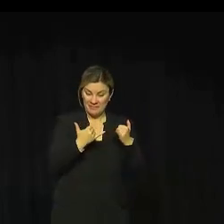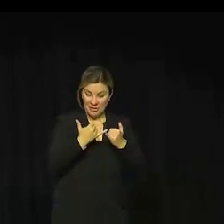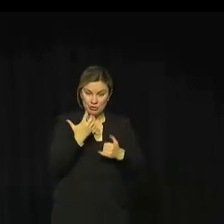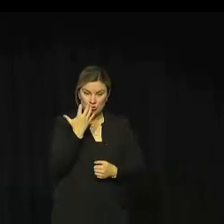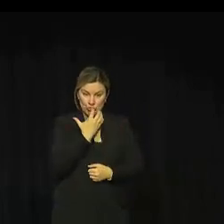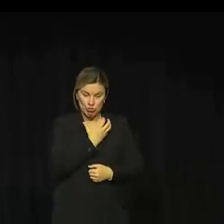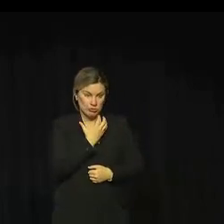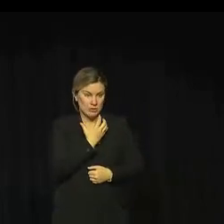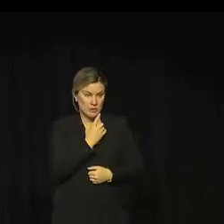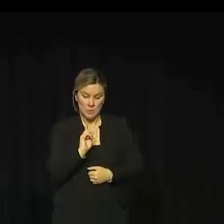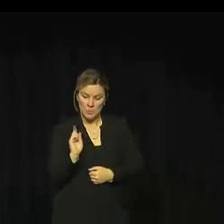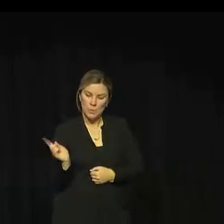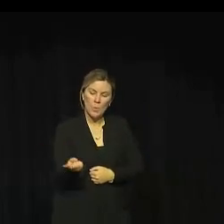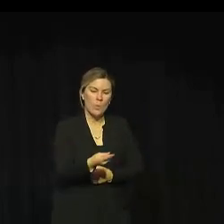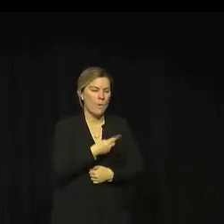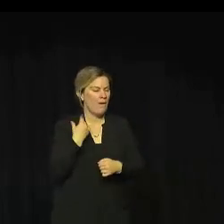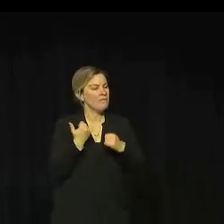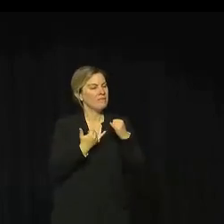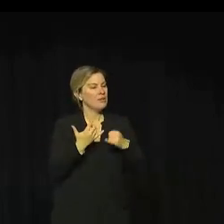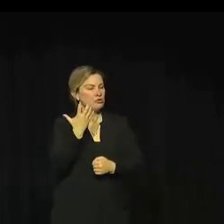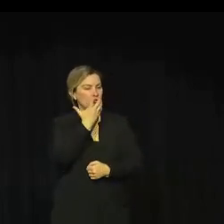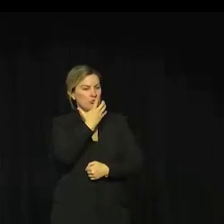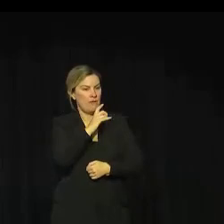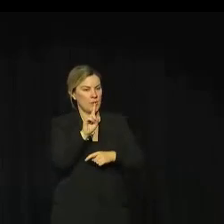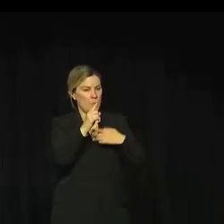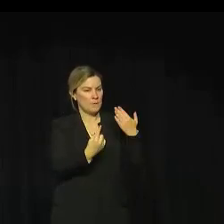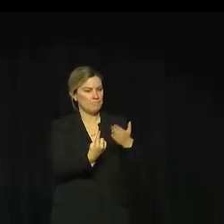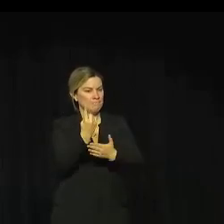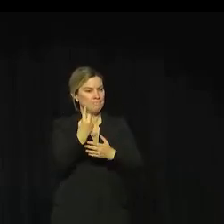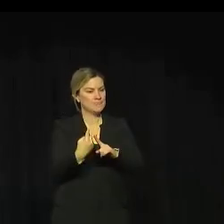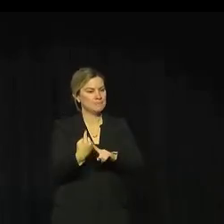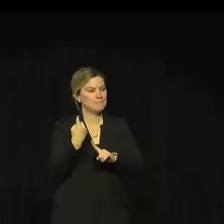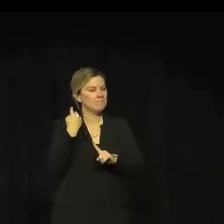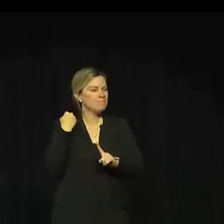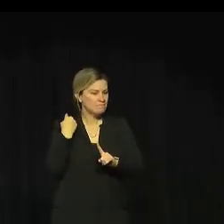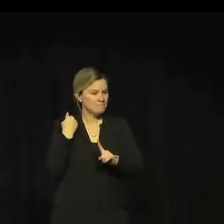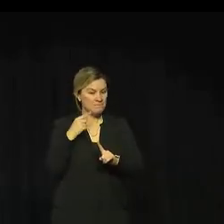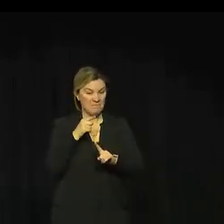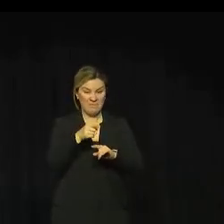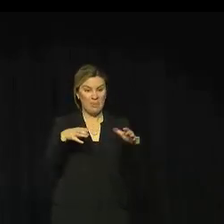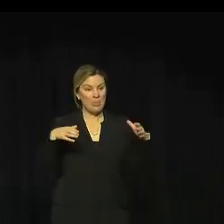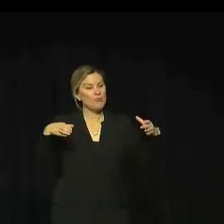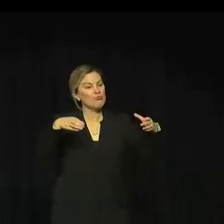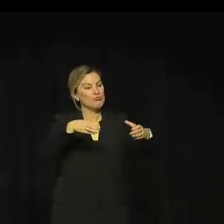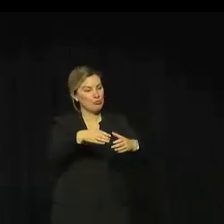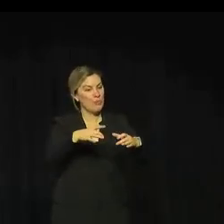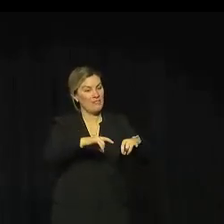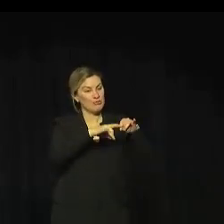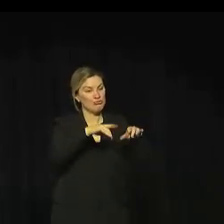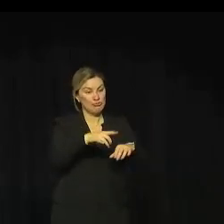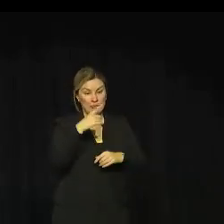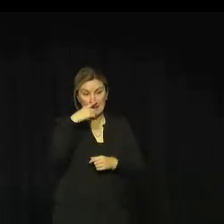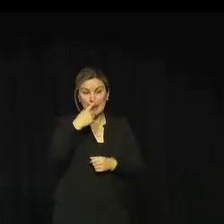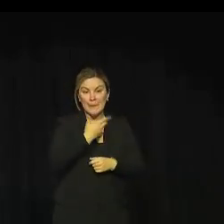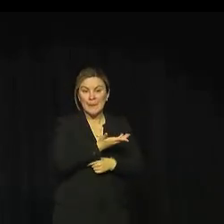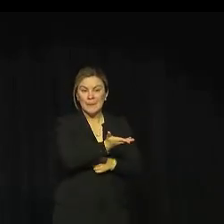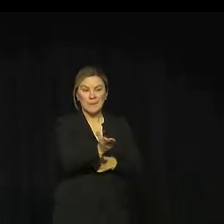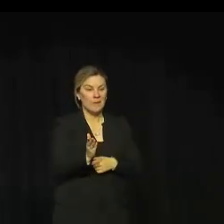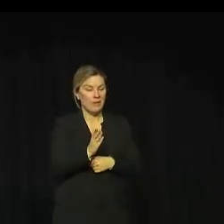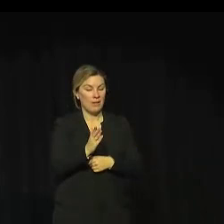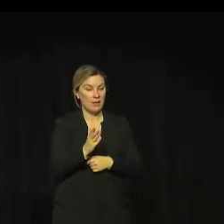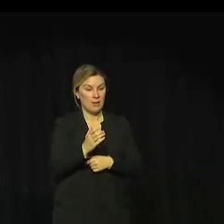very sorry for what has been done to this group of Australians who